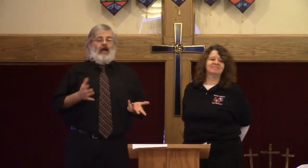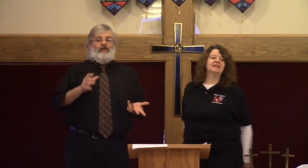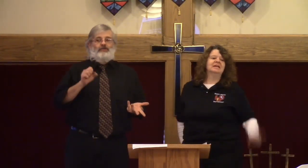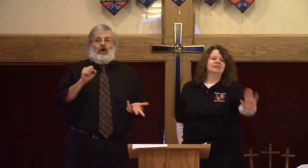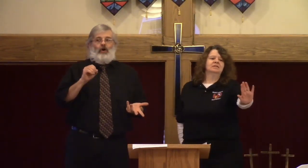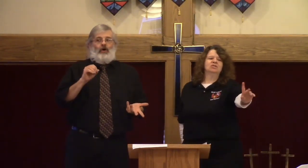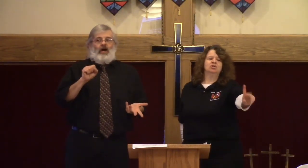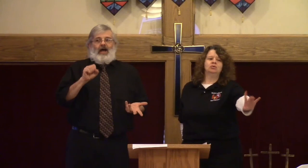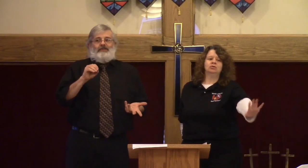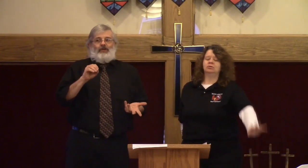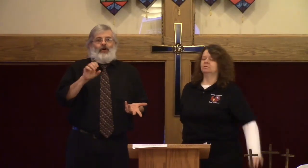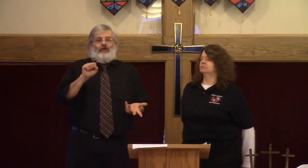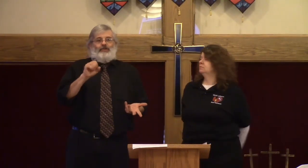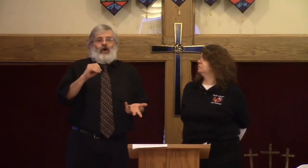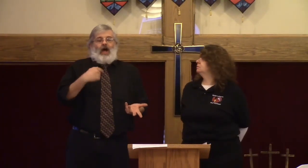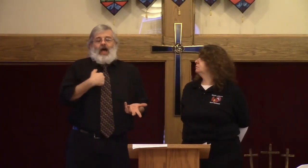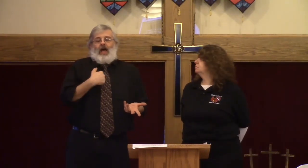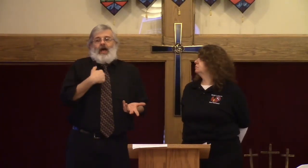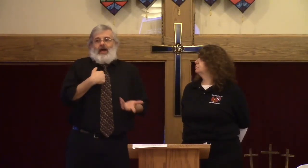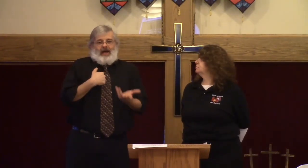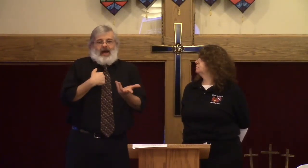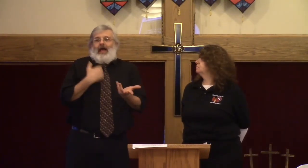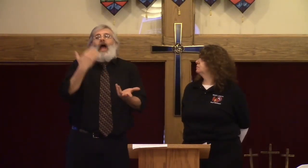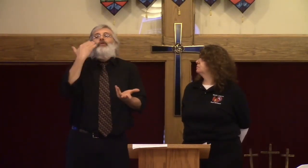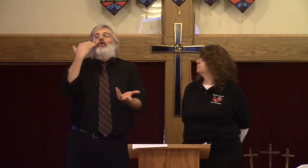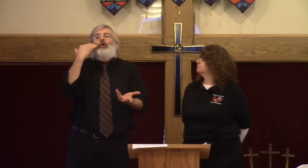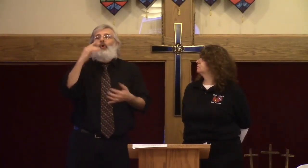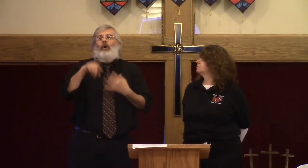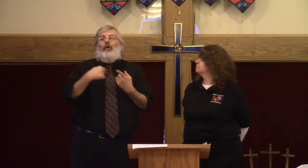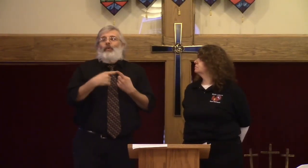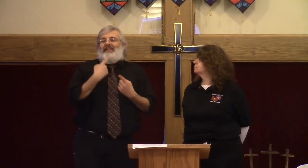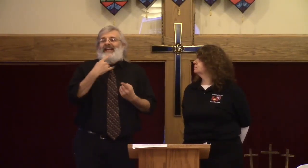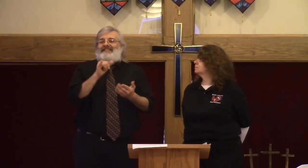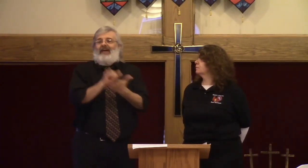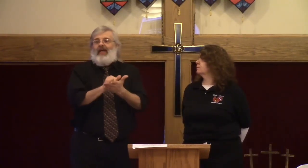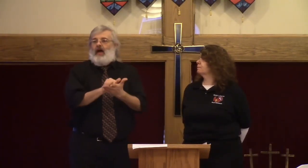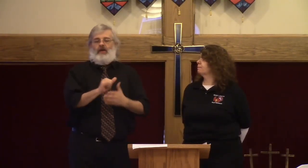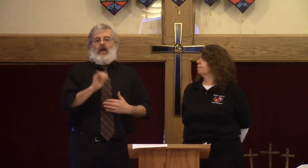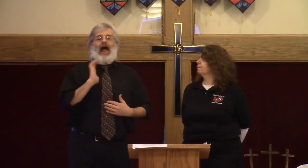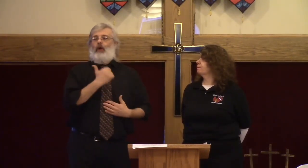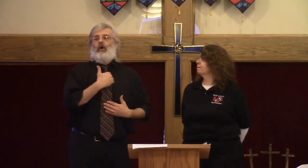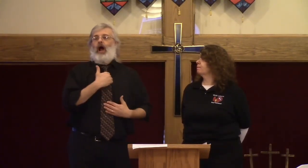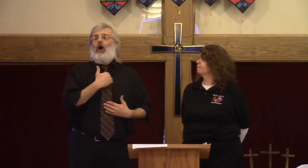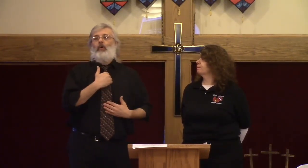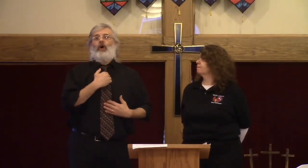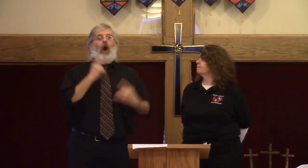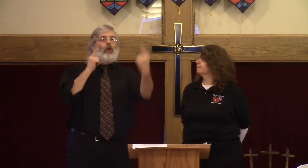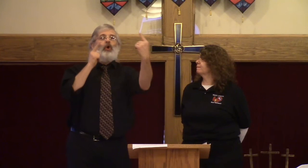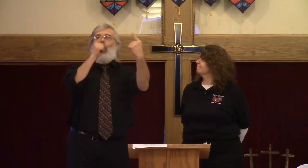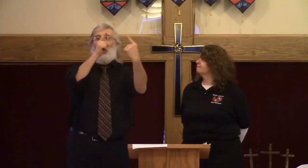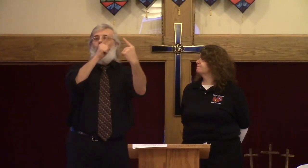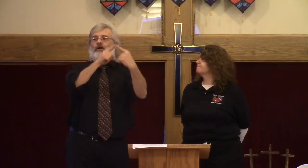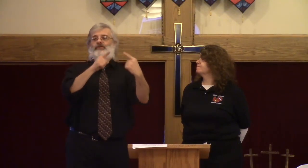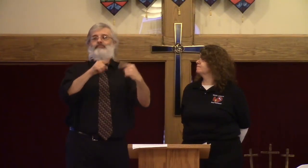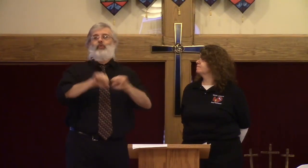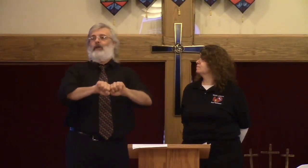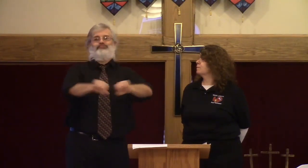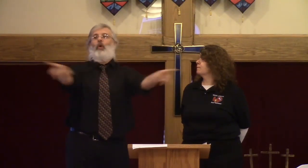And so I knew when they said that our goals were